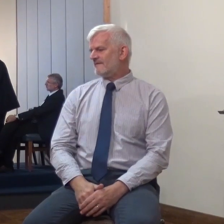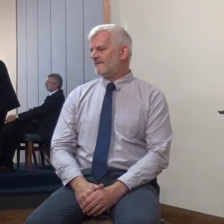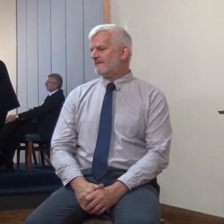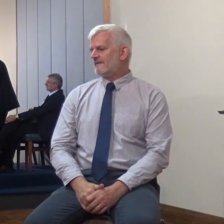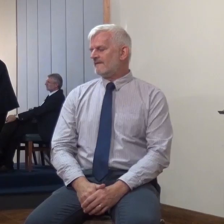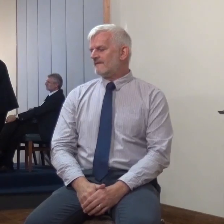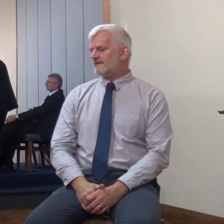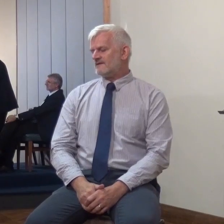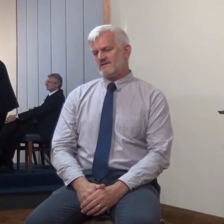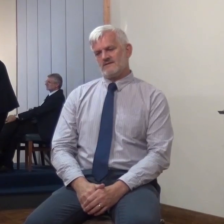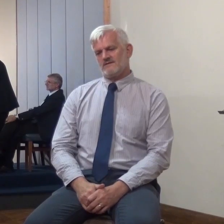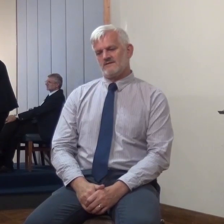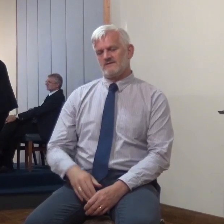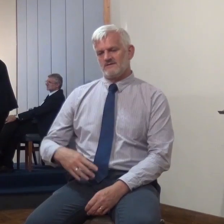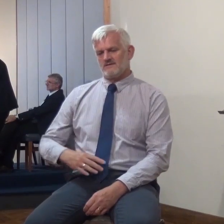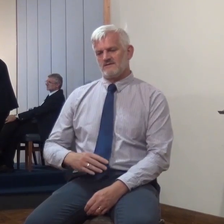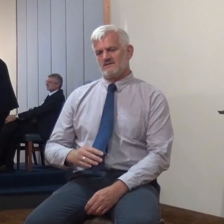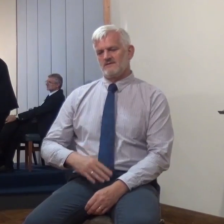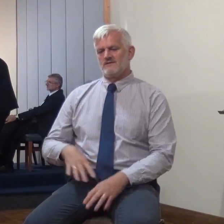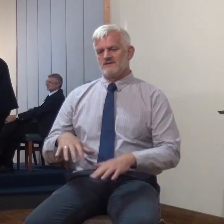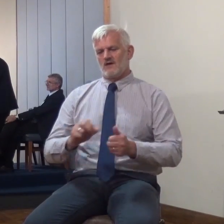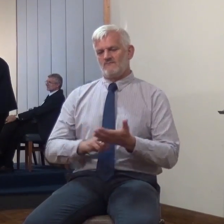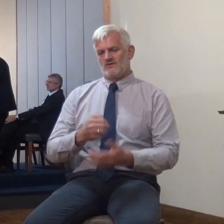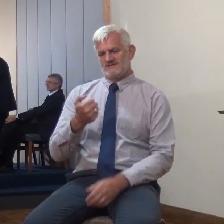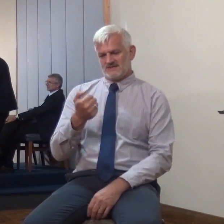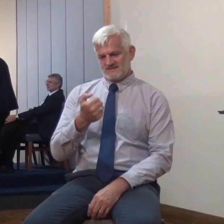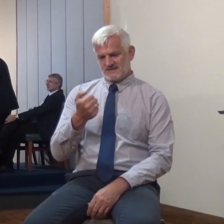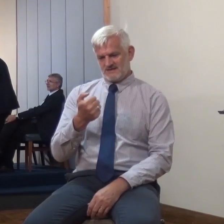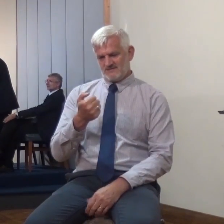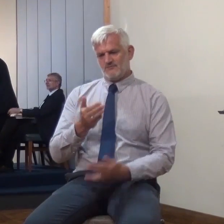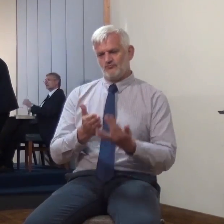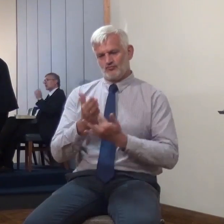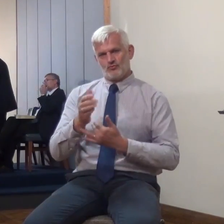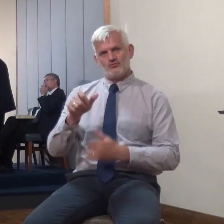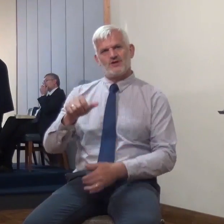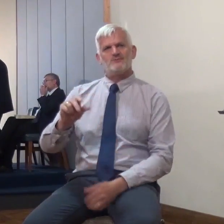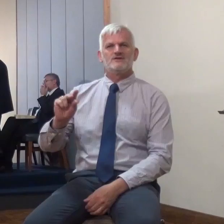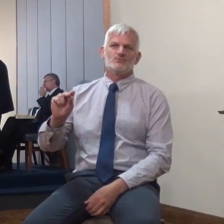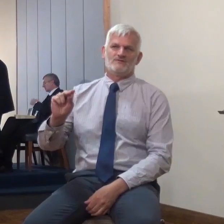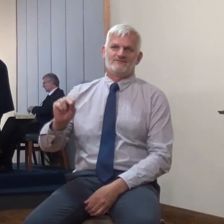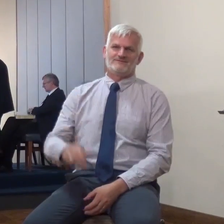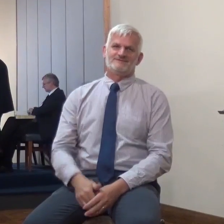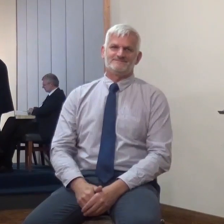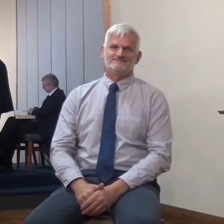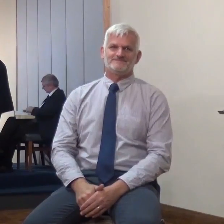We begin to read from verse 16, reading into chapter